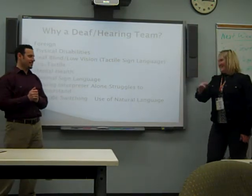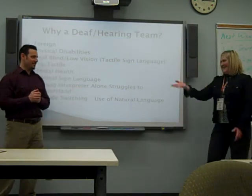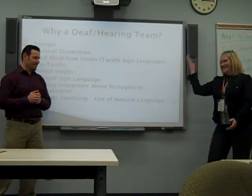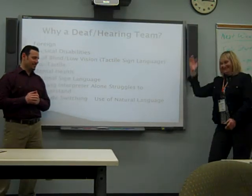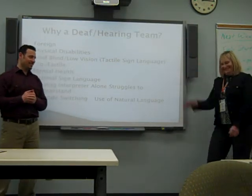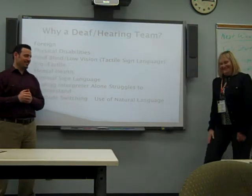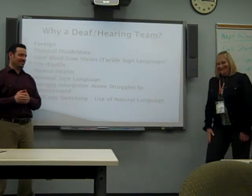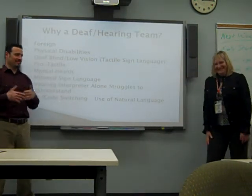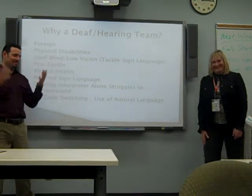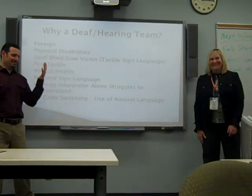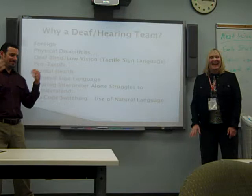He's just a champ.